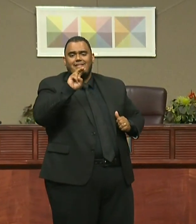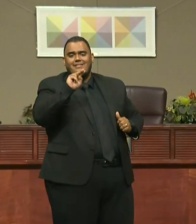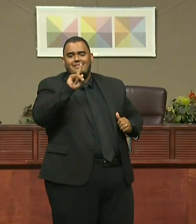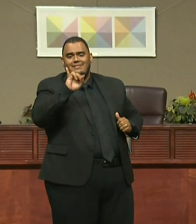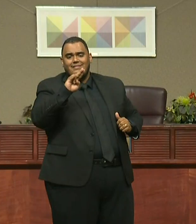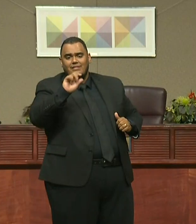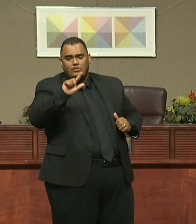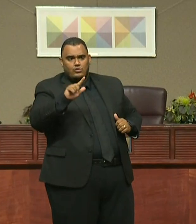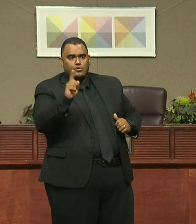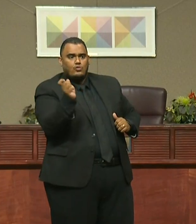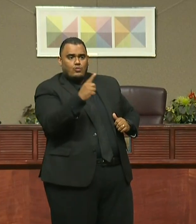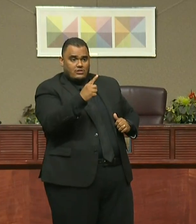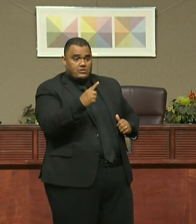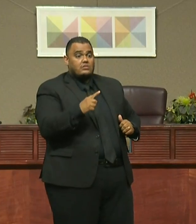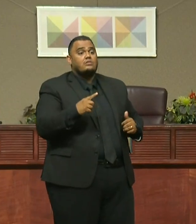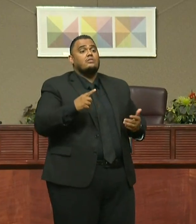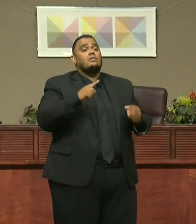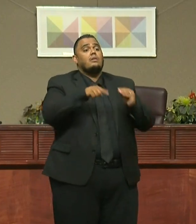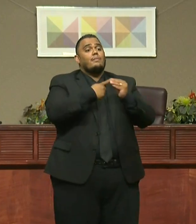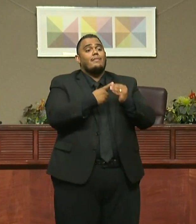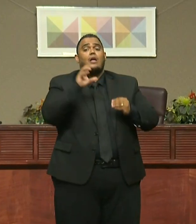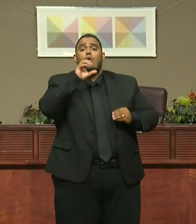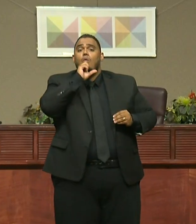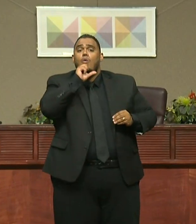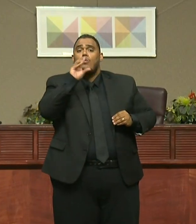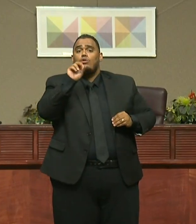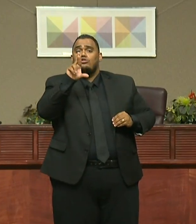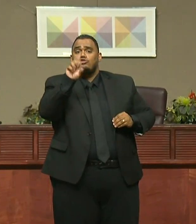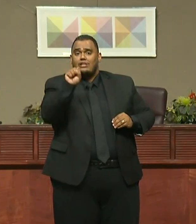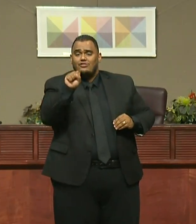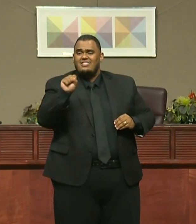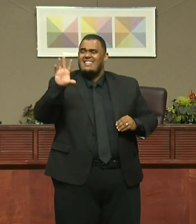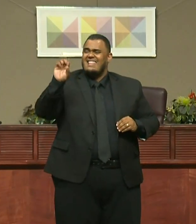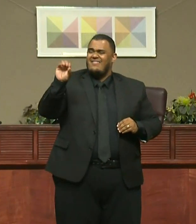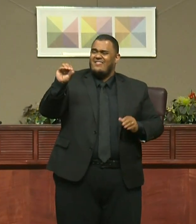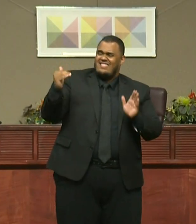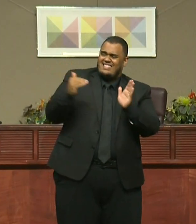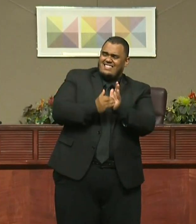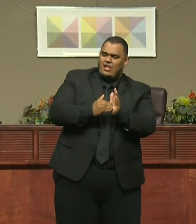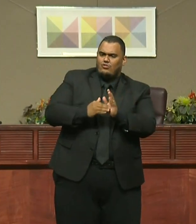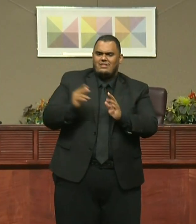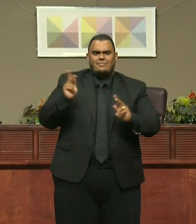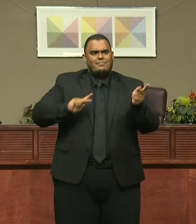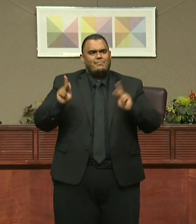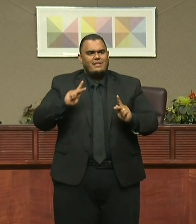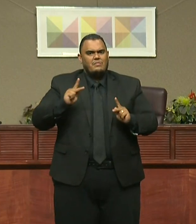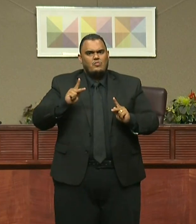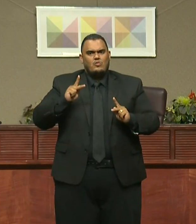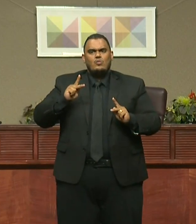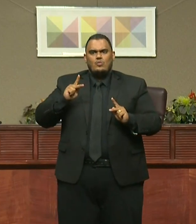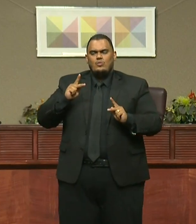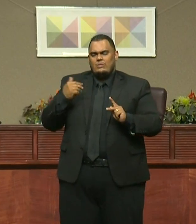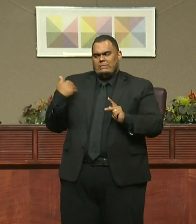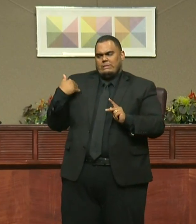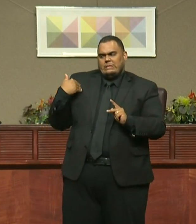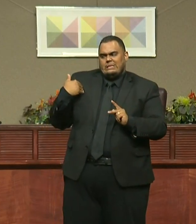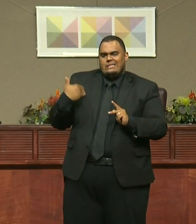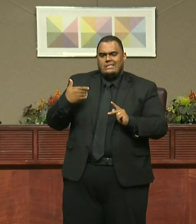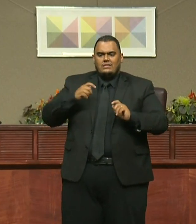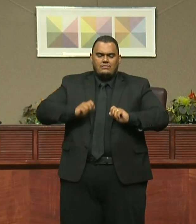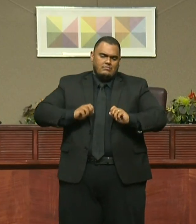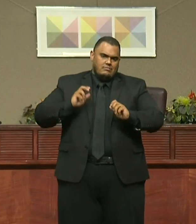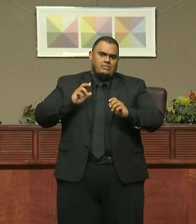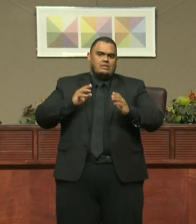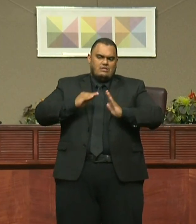staff, 50,000 people visited the portal in the first 2 days.